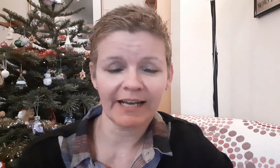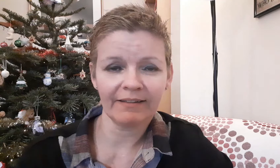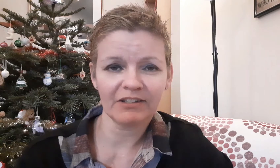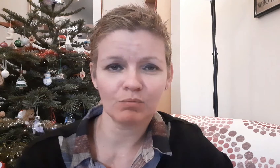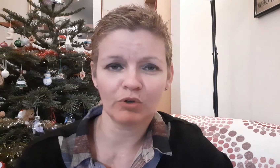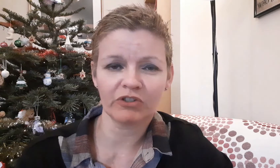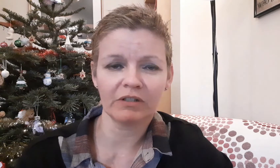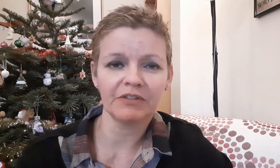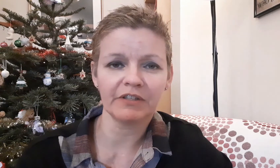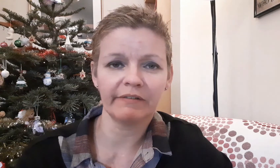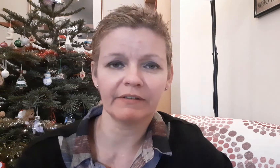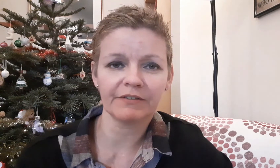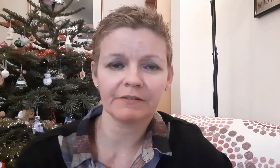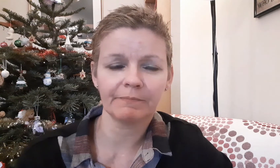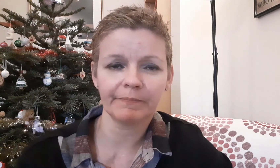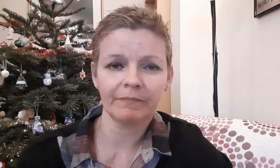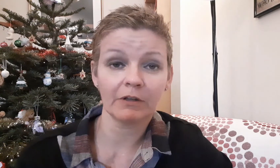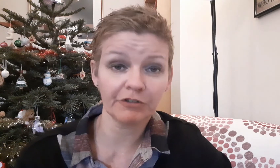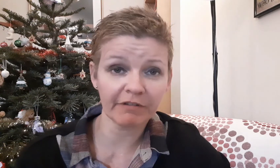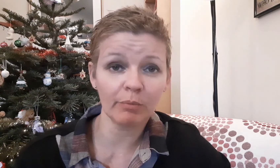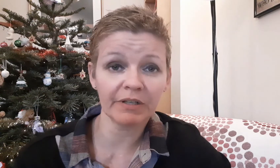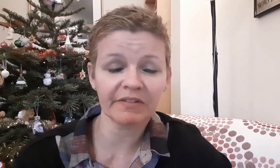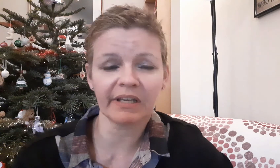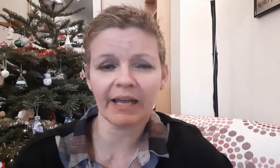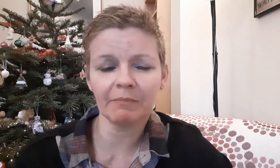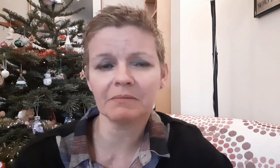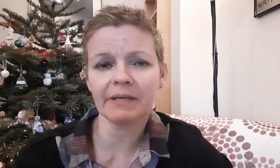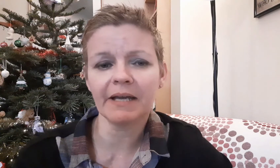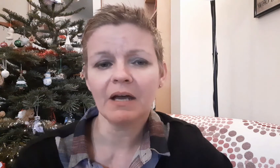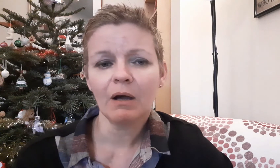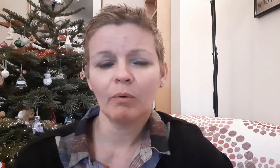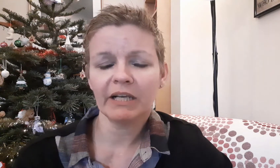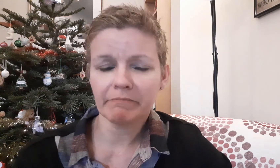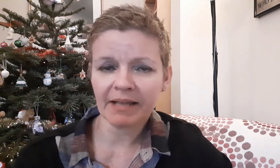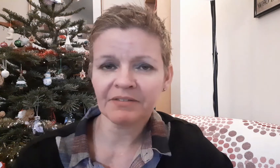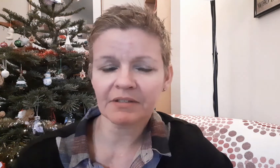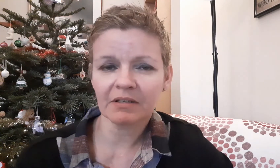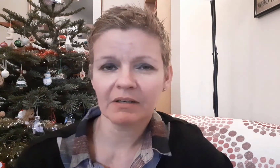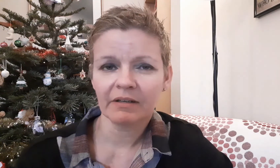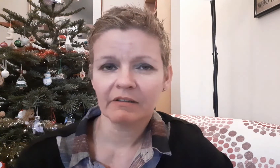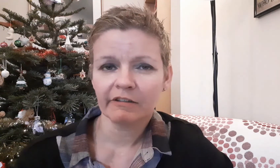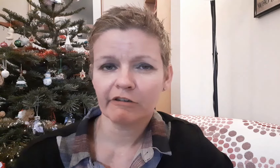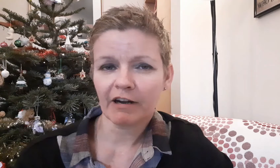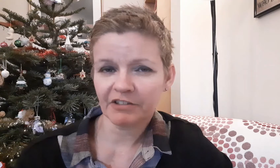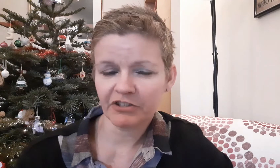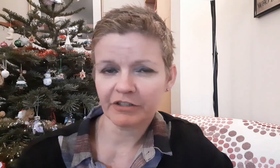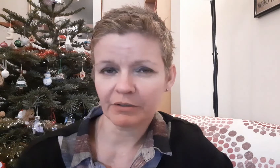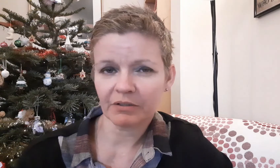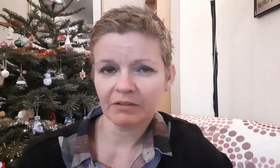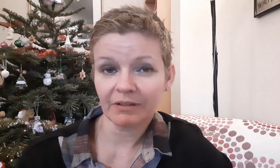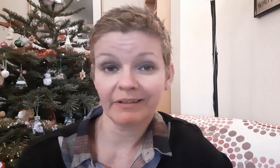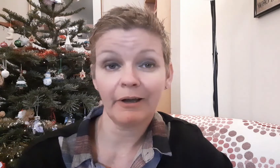this Watch Night service. Those three words that came to me were lament, gratitude, and